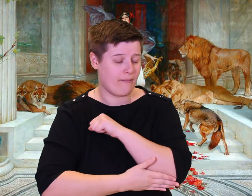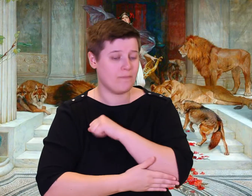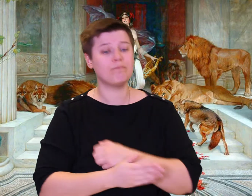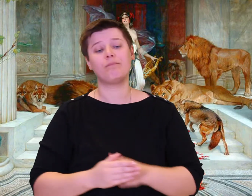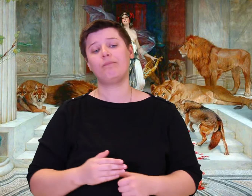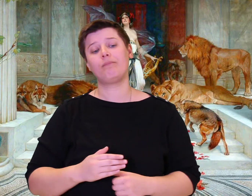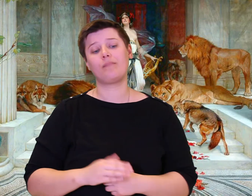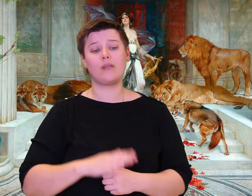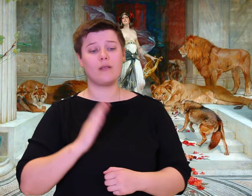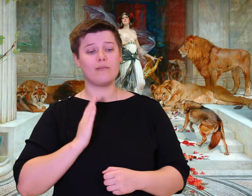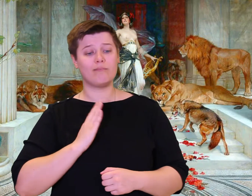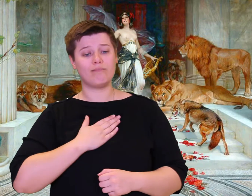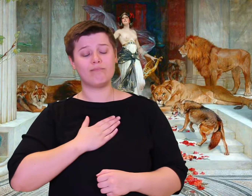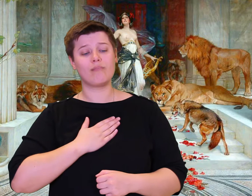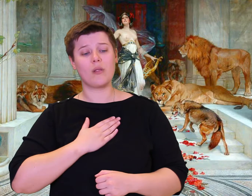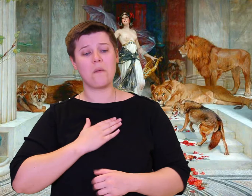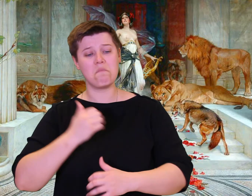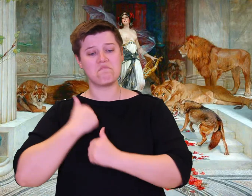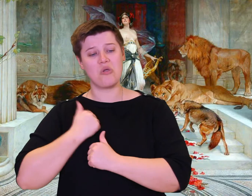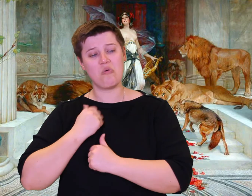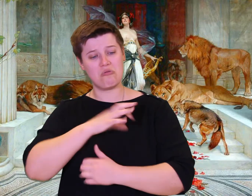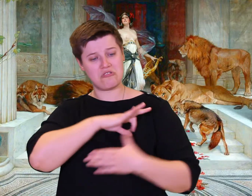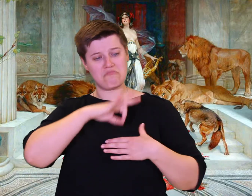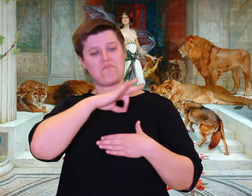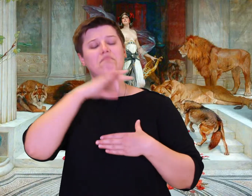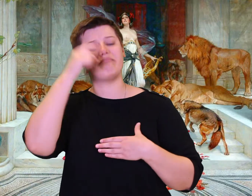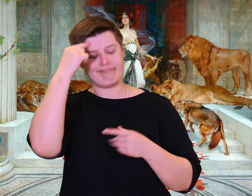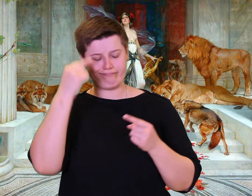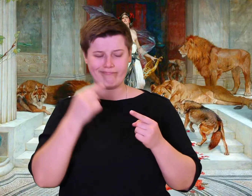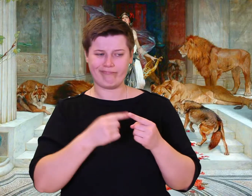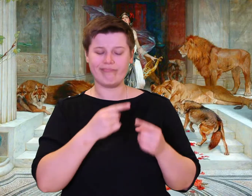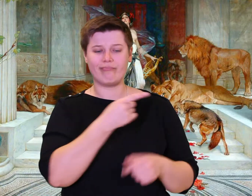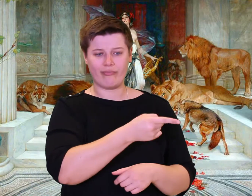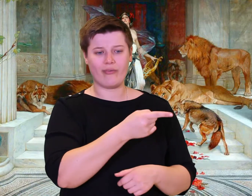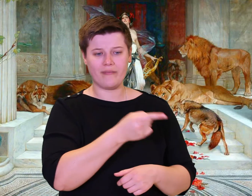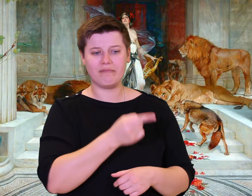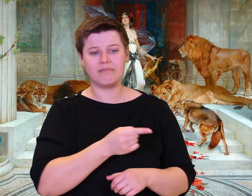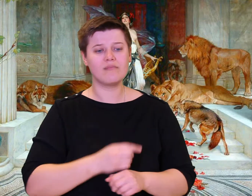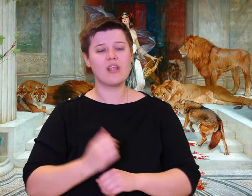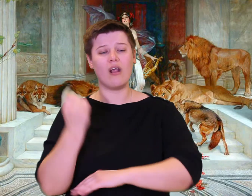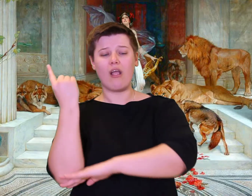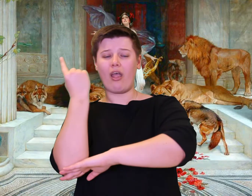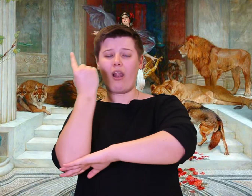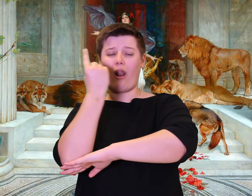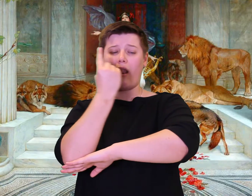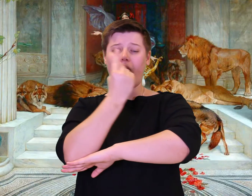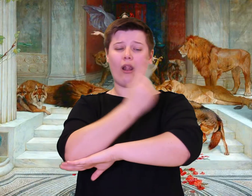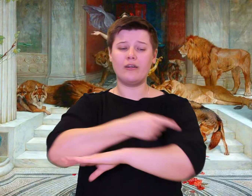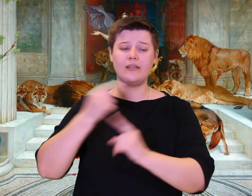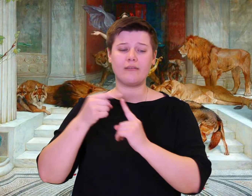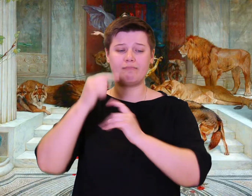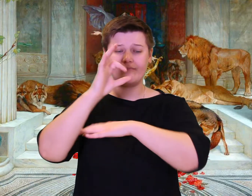We did as she had said. Then every day for a whole year we feasted there on meat and sweet, strong